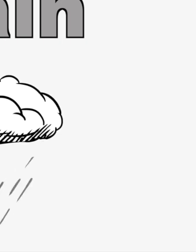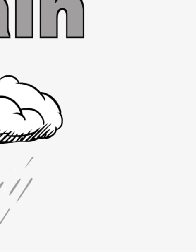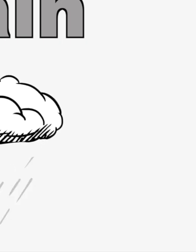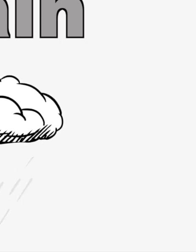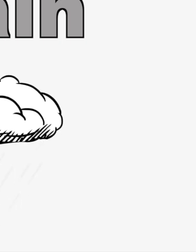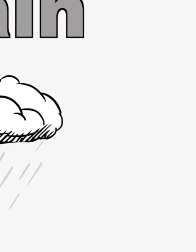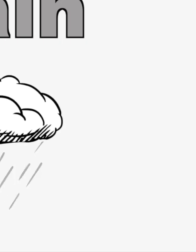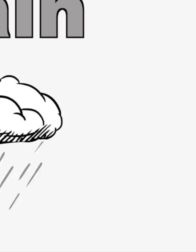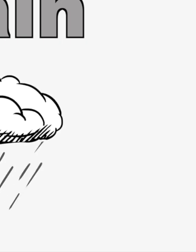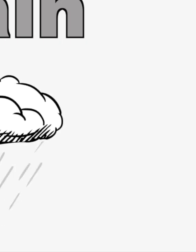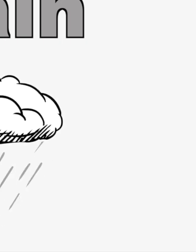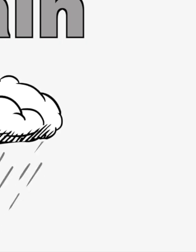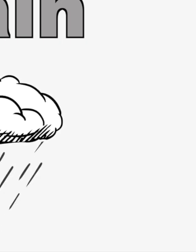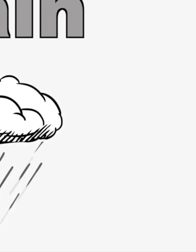Rain.